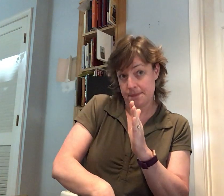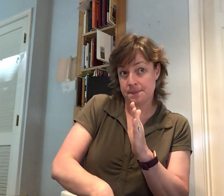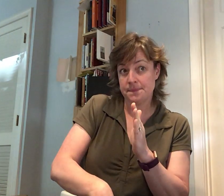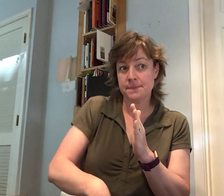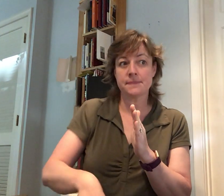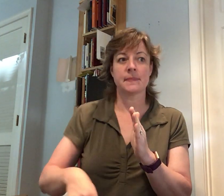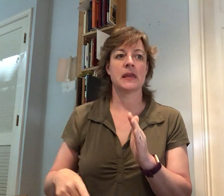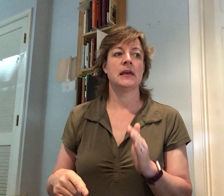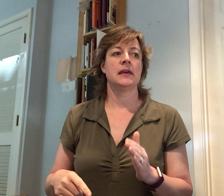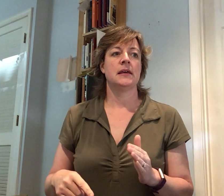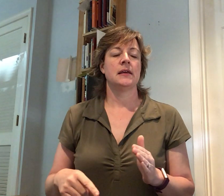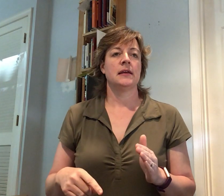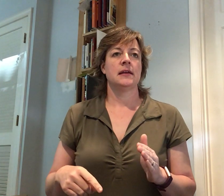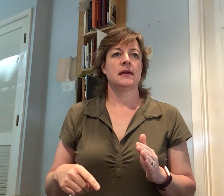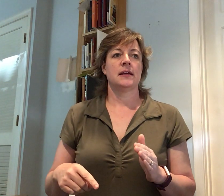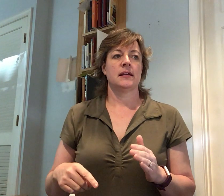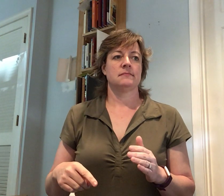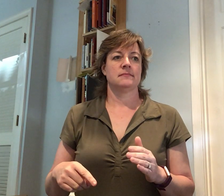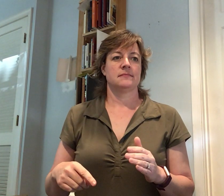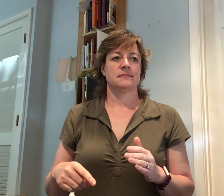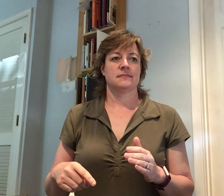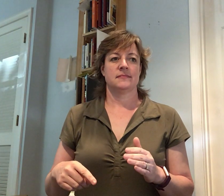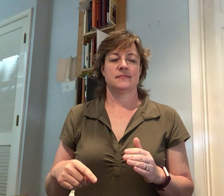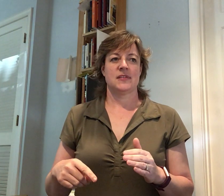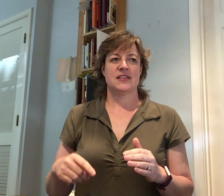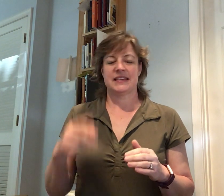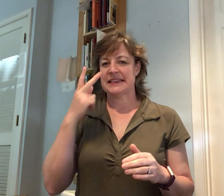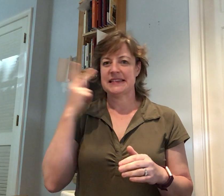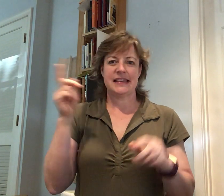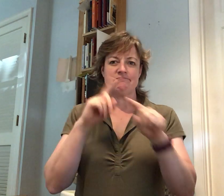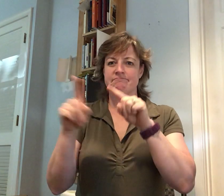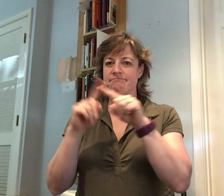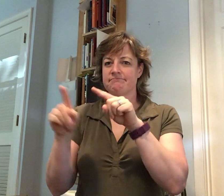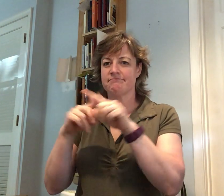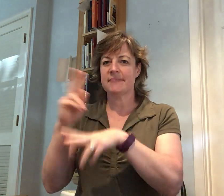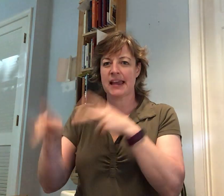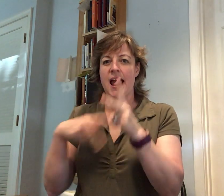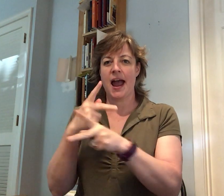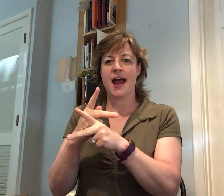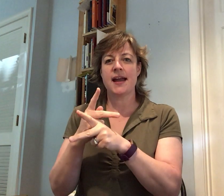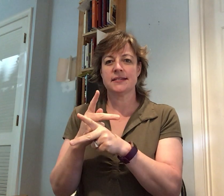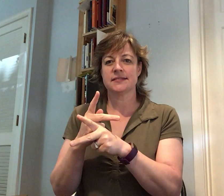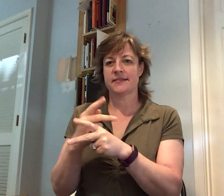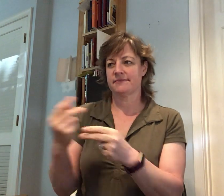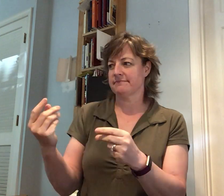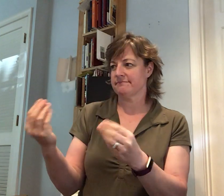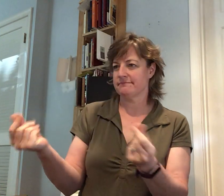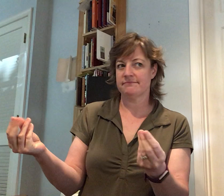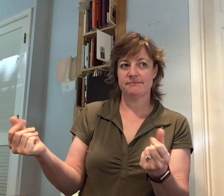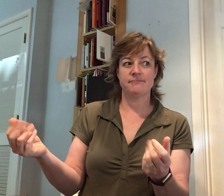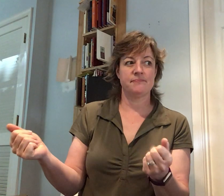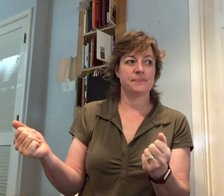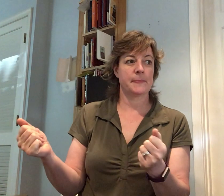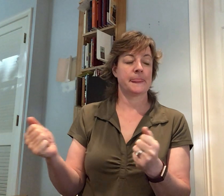as reverse faults, can be observed. As we have seen, there are many